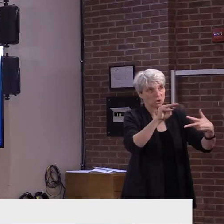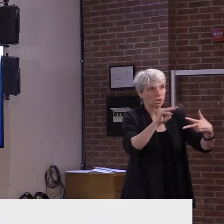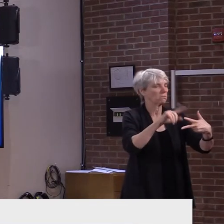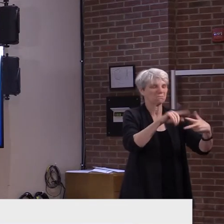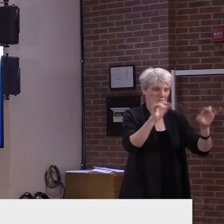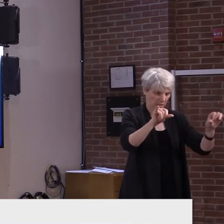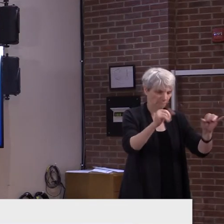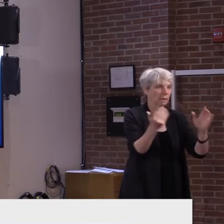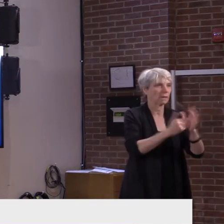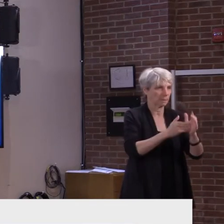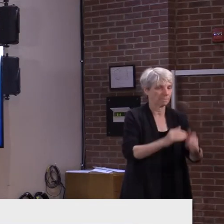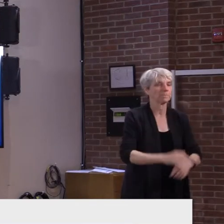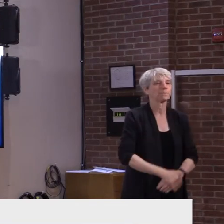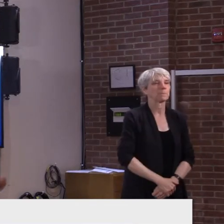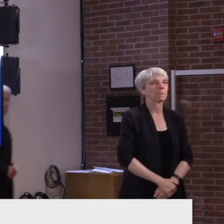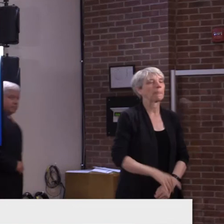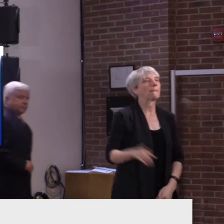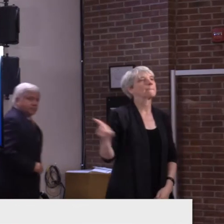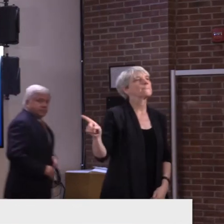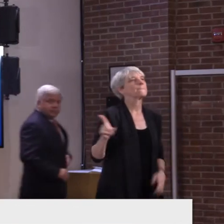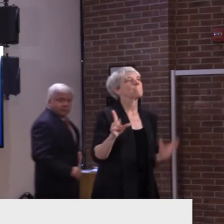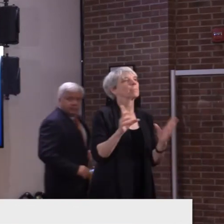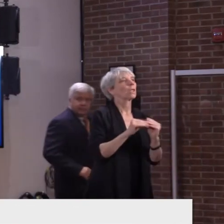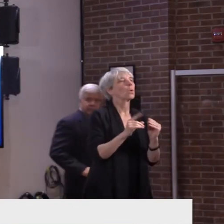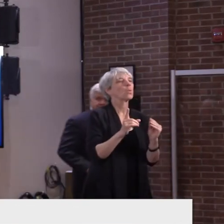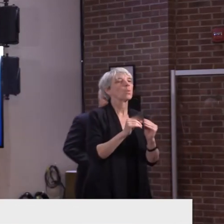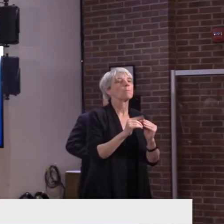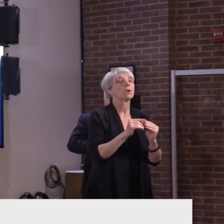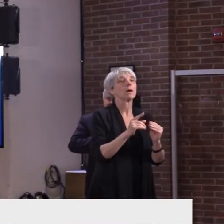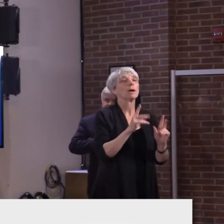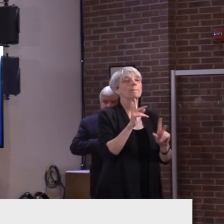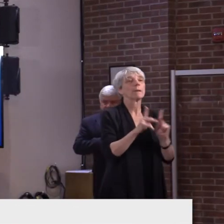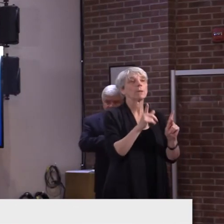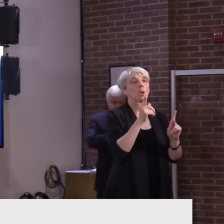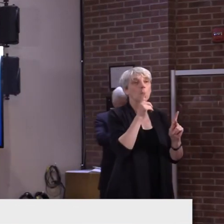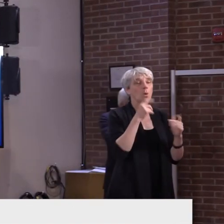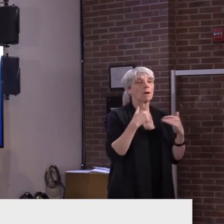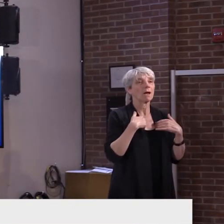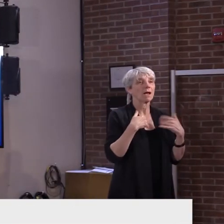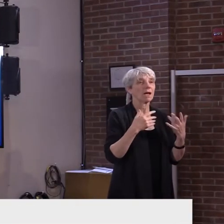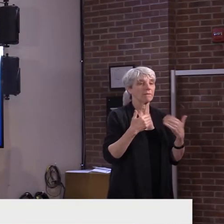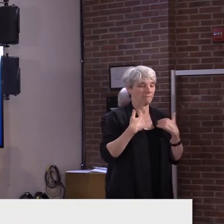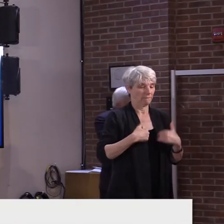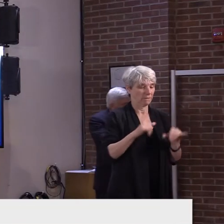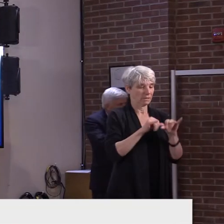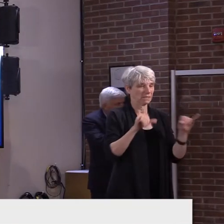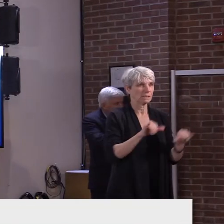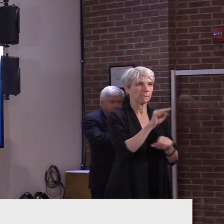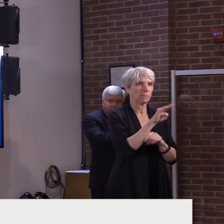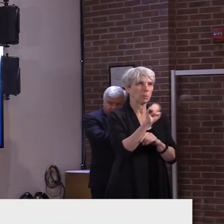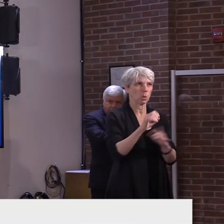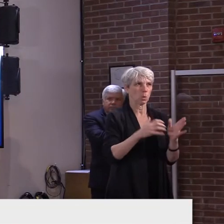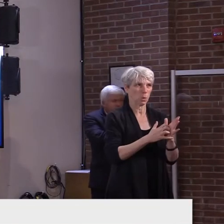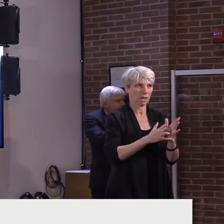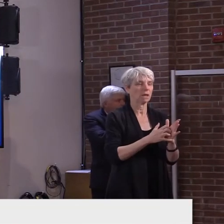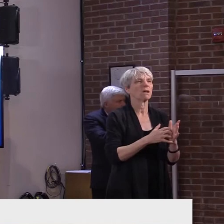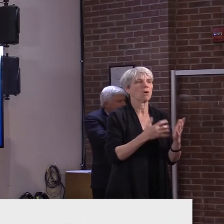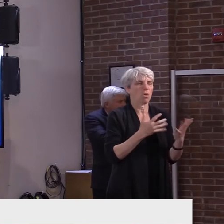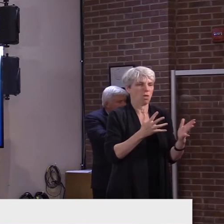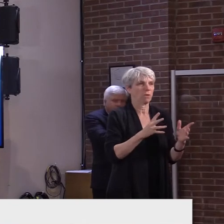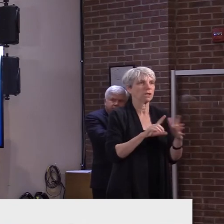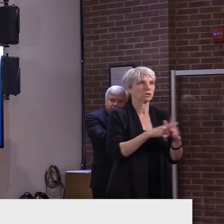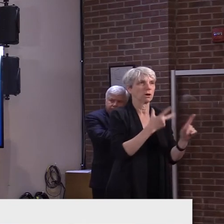And just to add, the immunocompromised have been receiving the third shot as we speak,